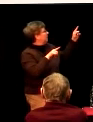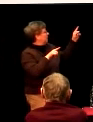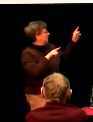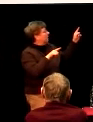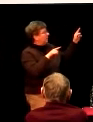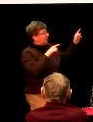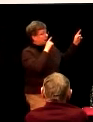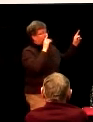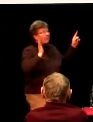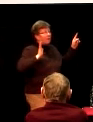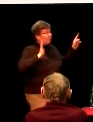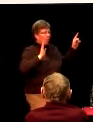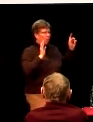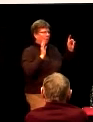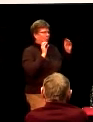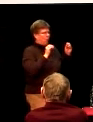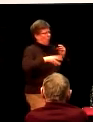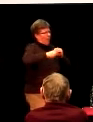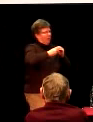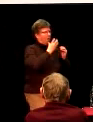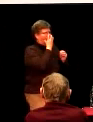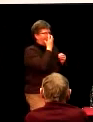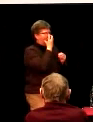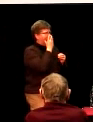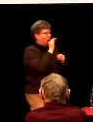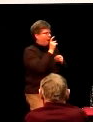needed it, for one thing, at the beginning.